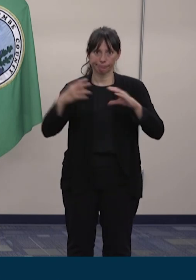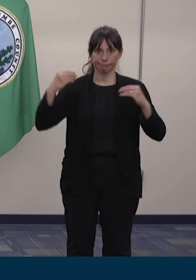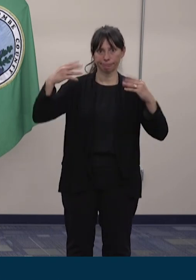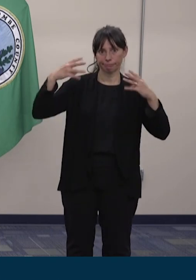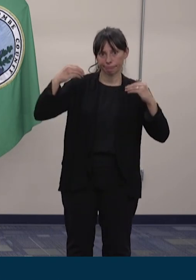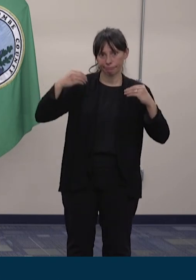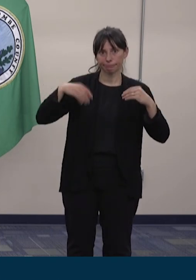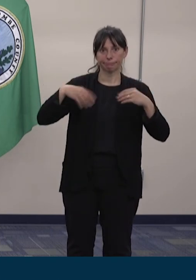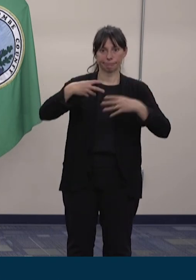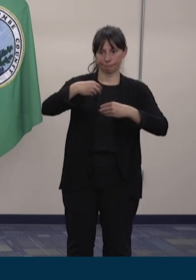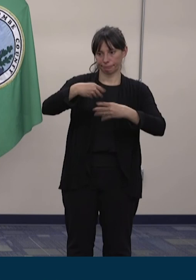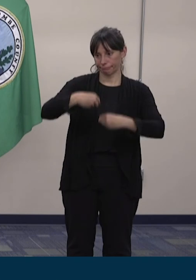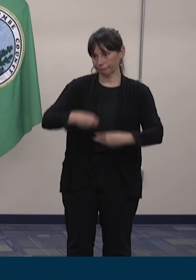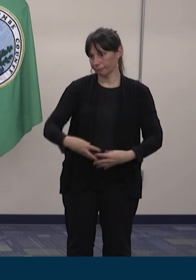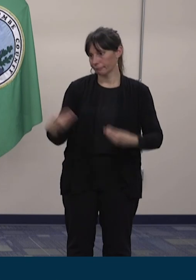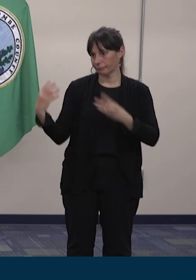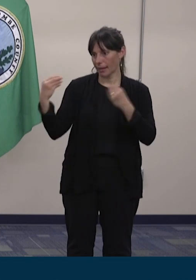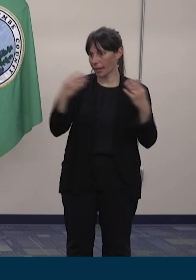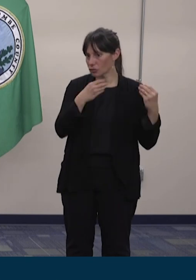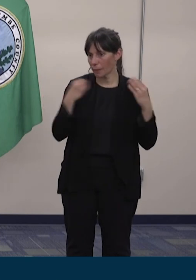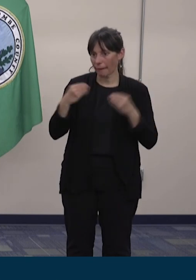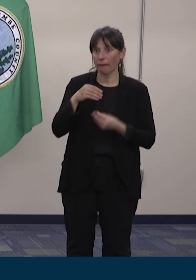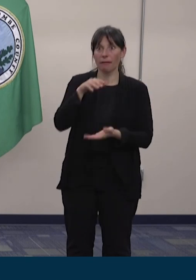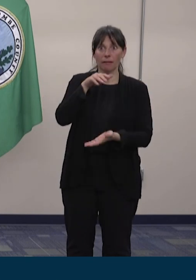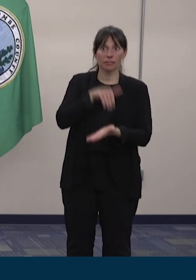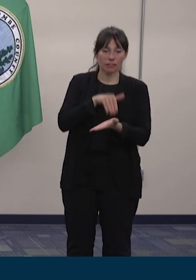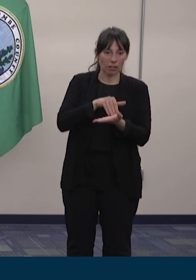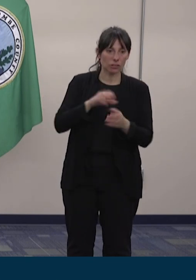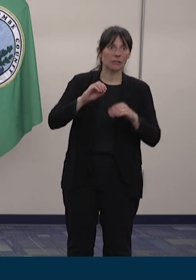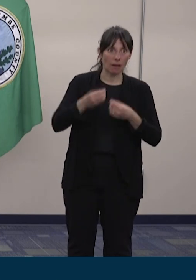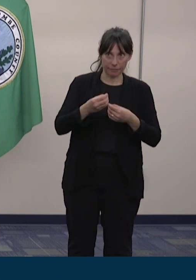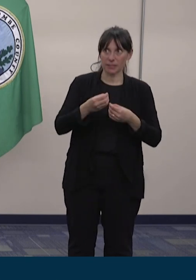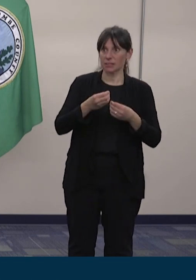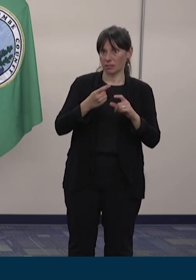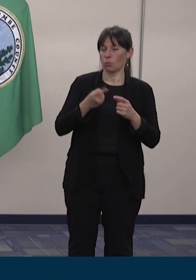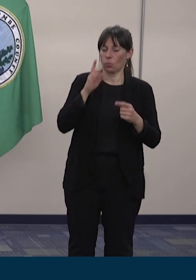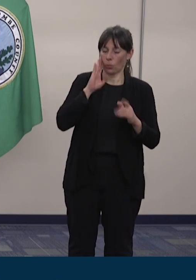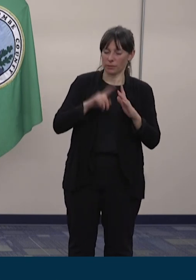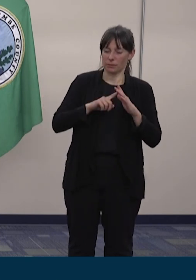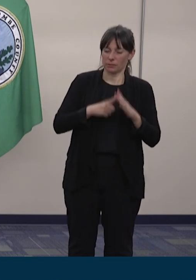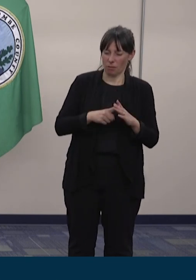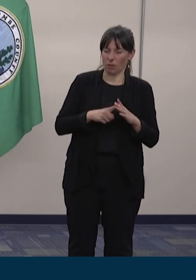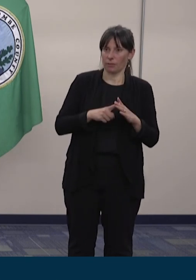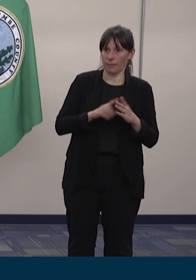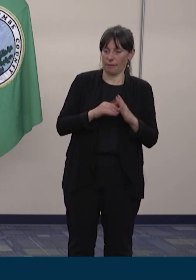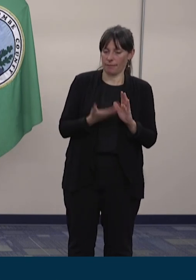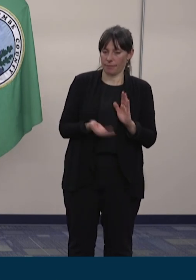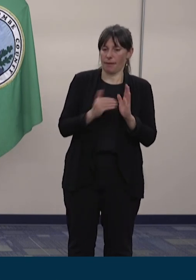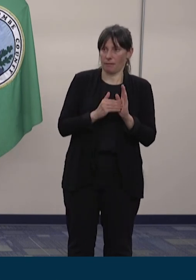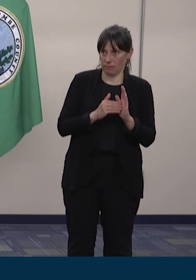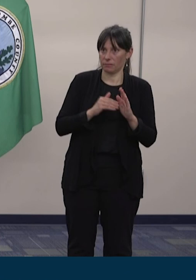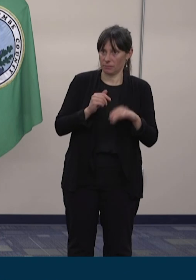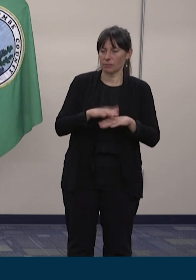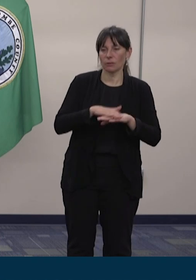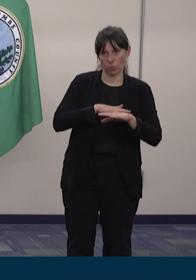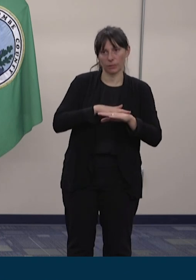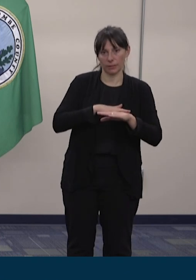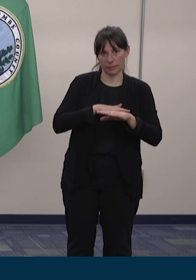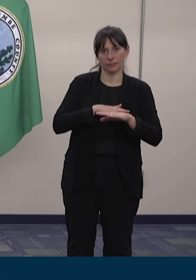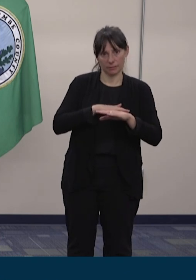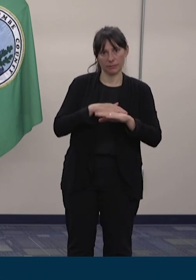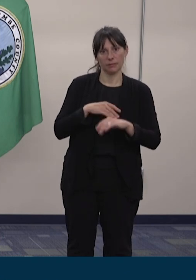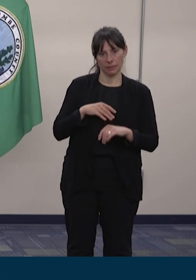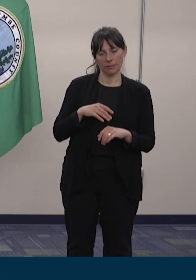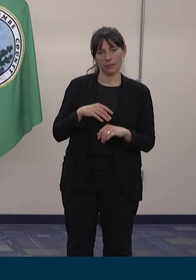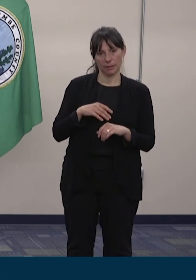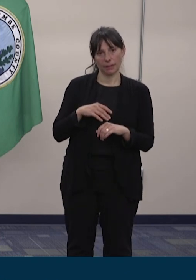podremos tener over algunos time servicios in que a se phased ofrezcan approach, much en as has nuestro been advocated cuidado for the phased reopening of our emergencia community. mientras And